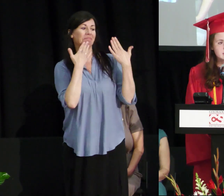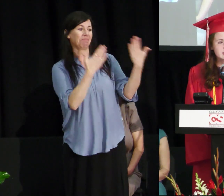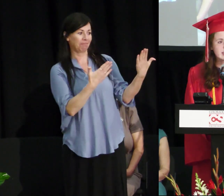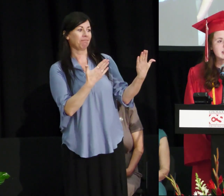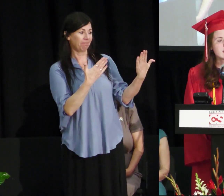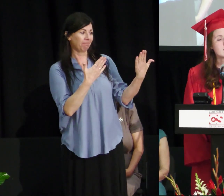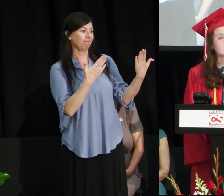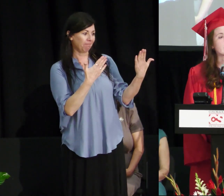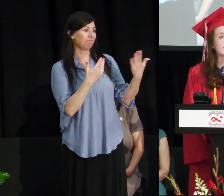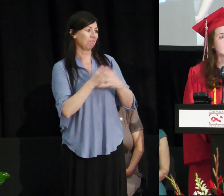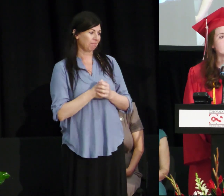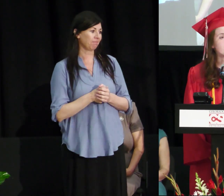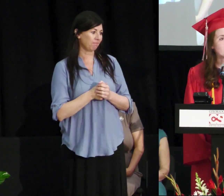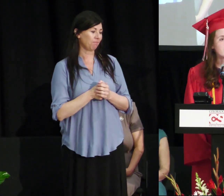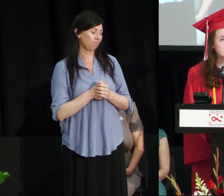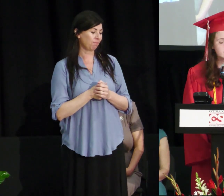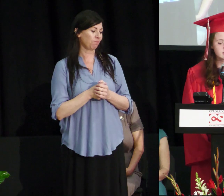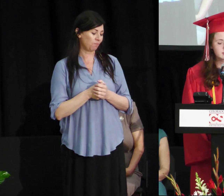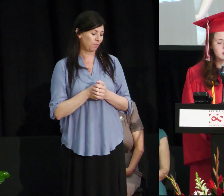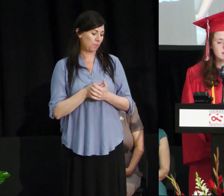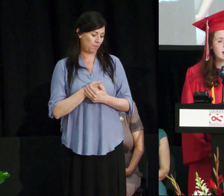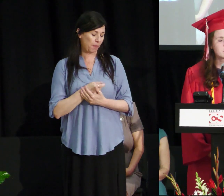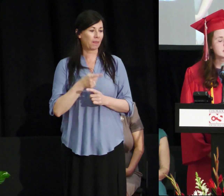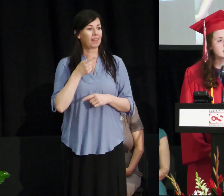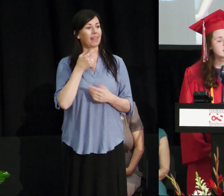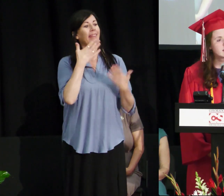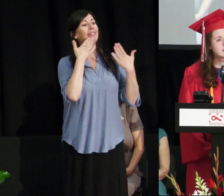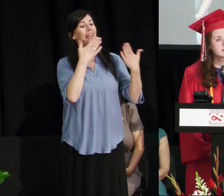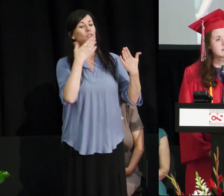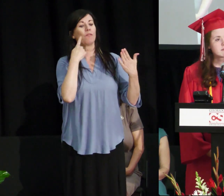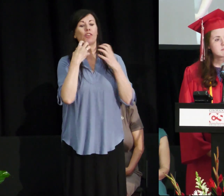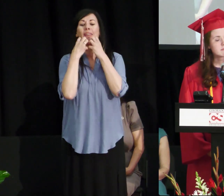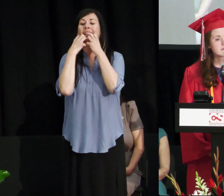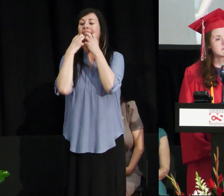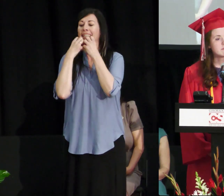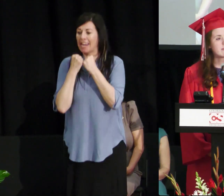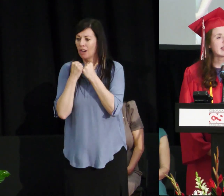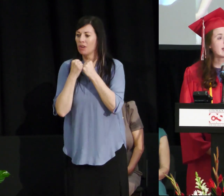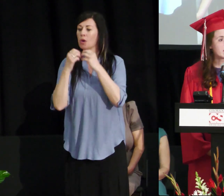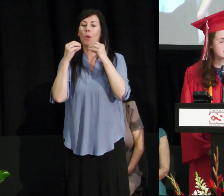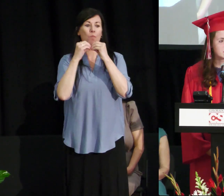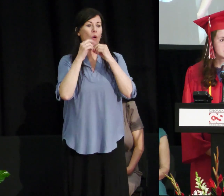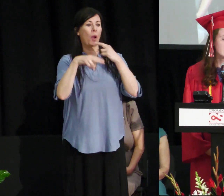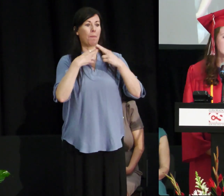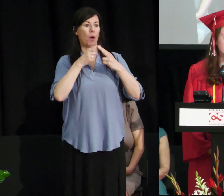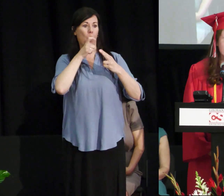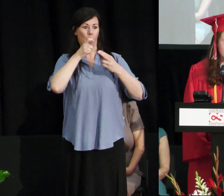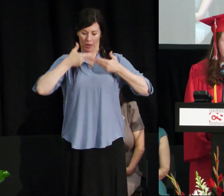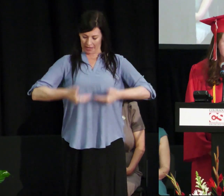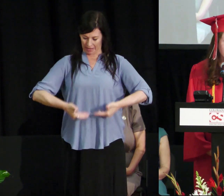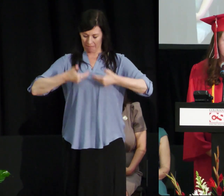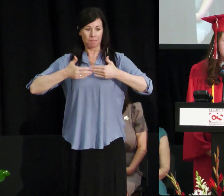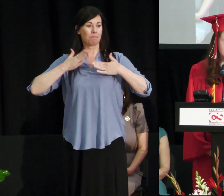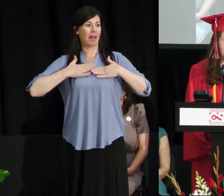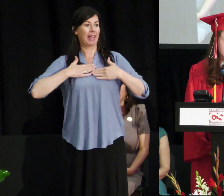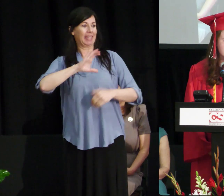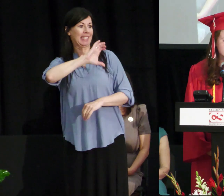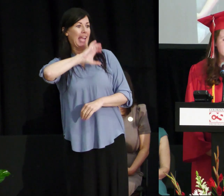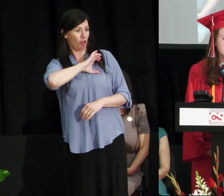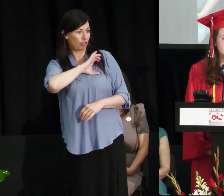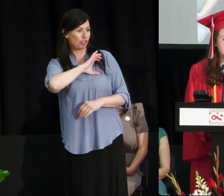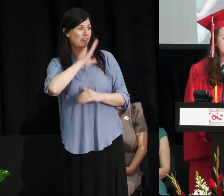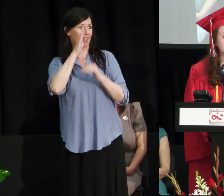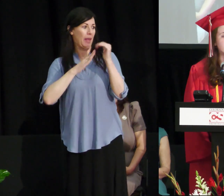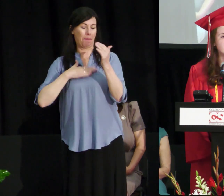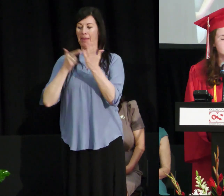Thank you for caring more about my character and who I'm becoming than